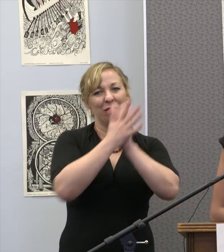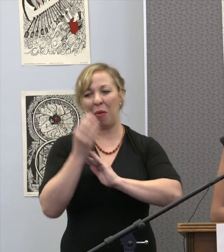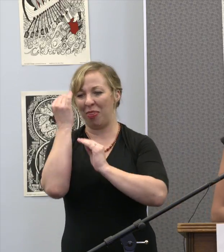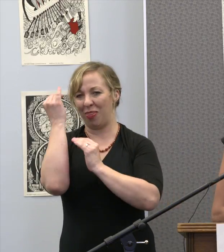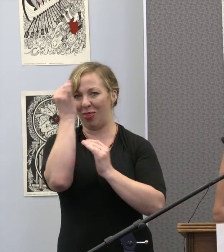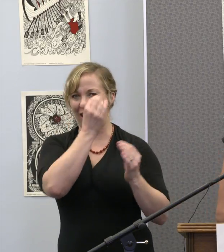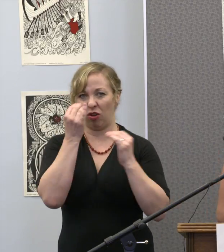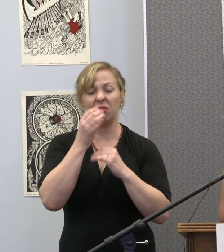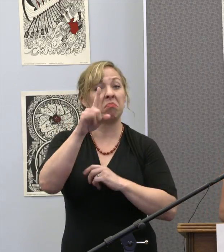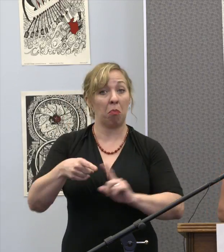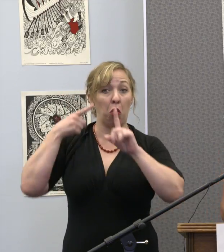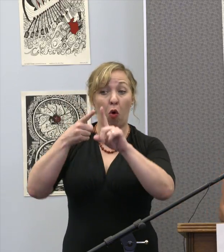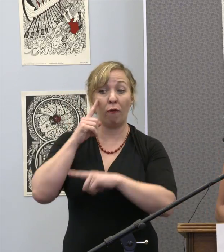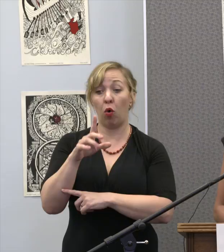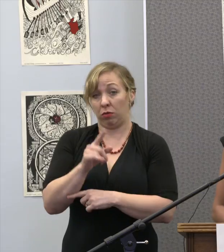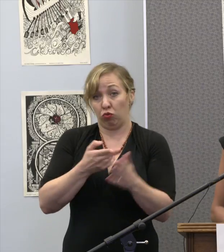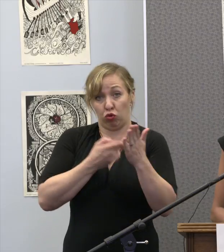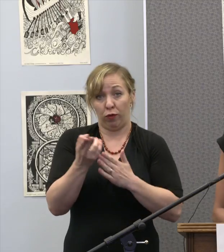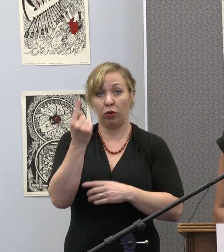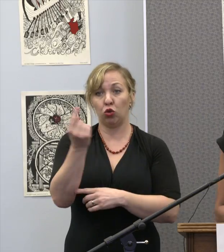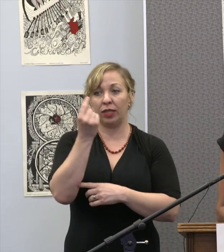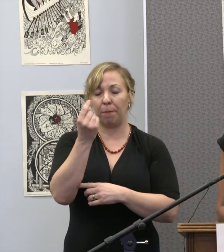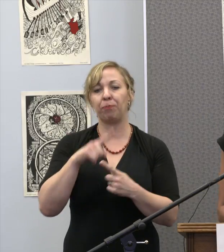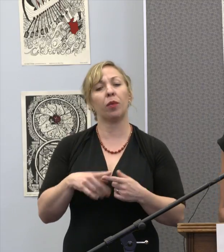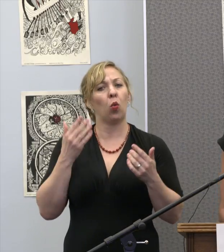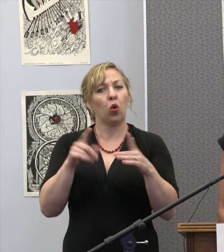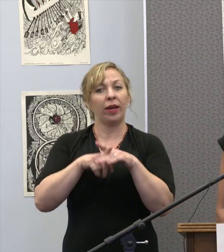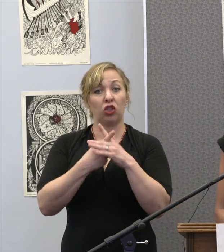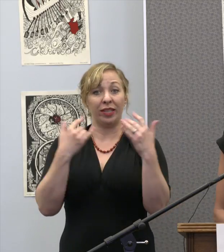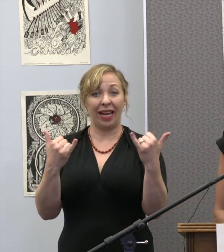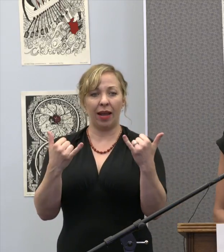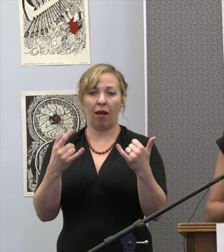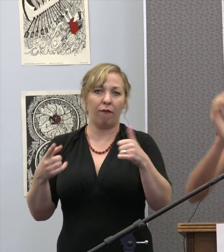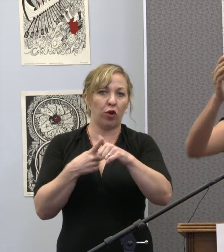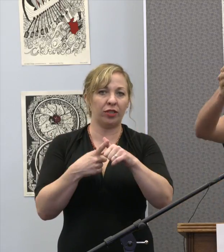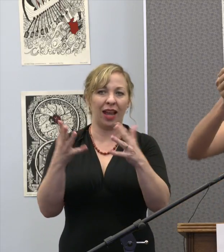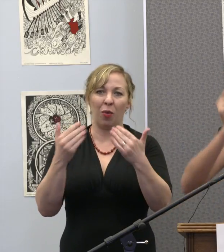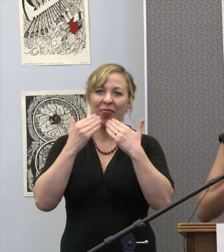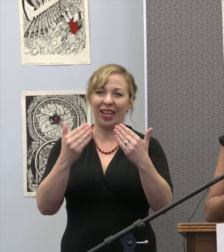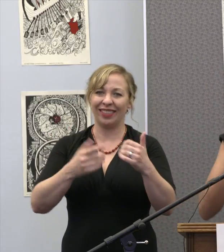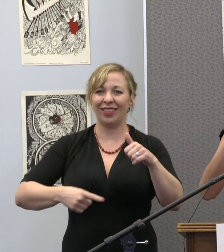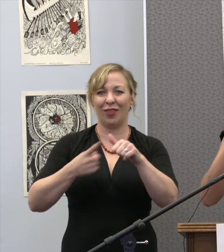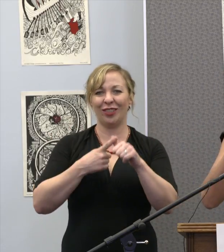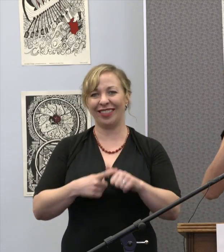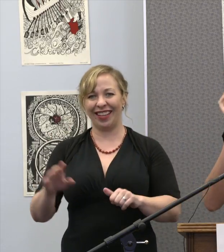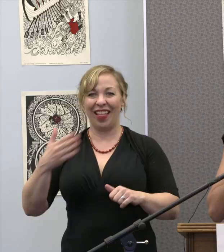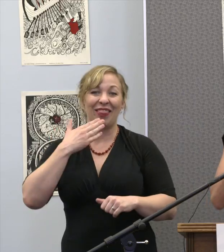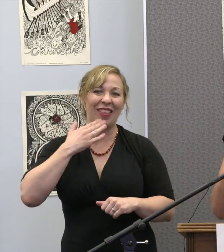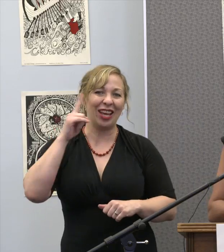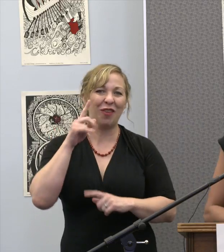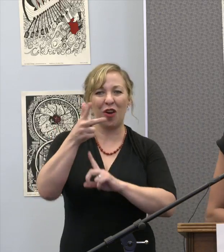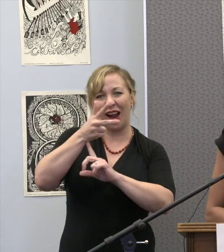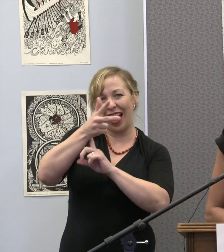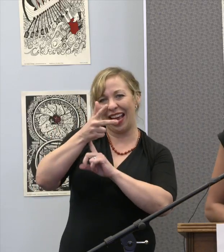are all about. As we get started today, I want to start off by giving thanks. Shout out to our camera crew. We see you. Thank you